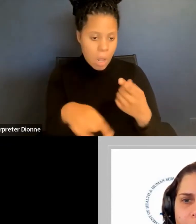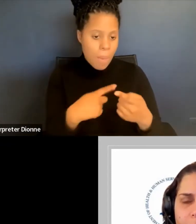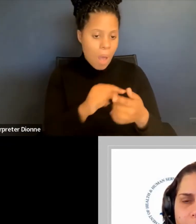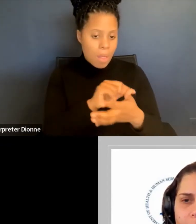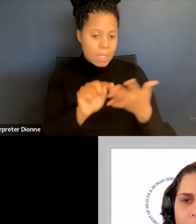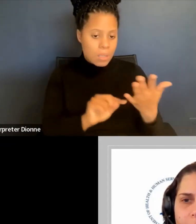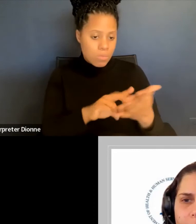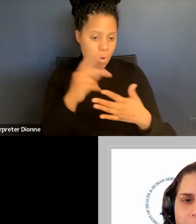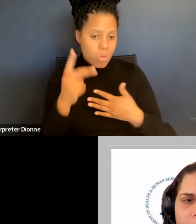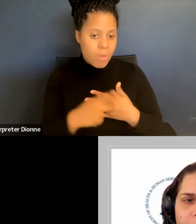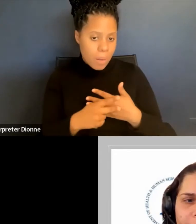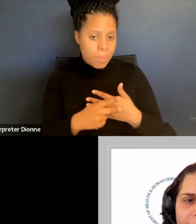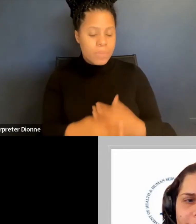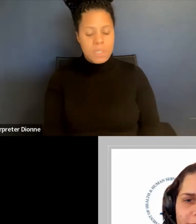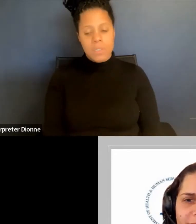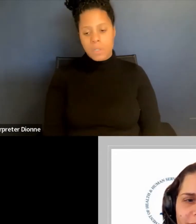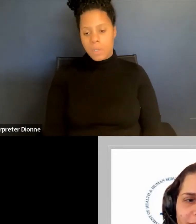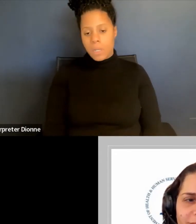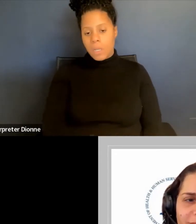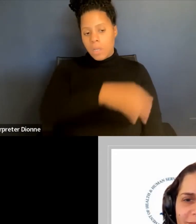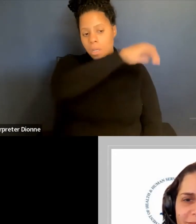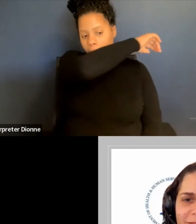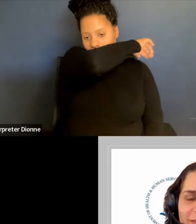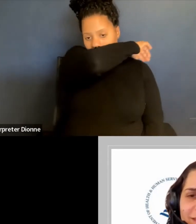that information as well.